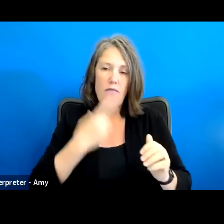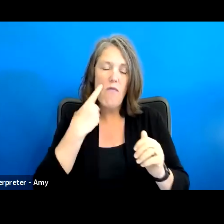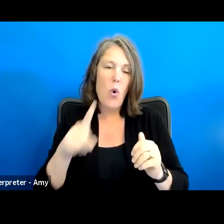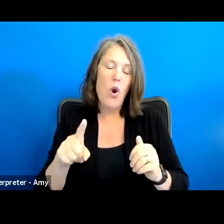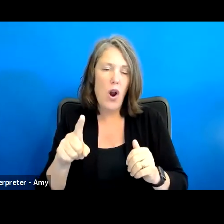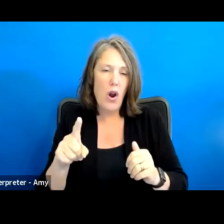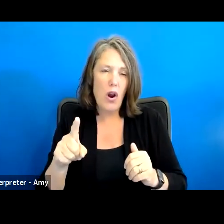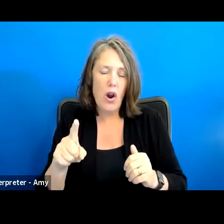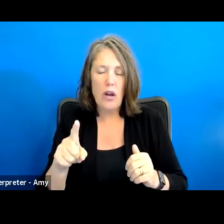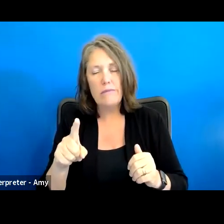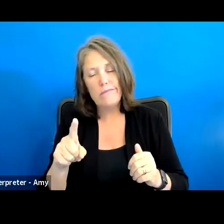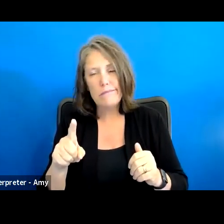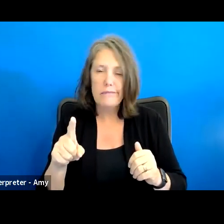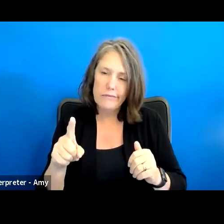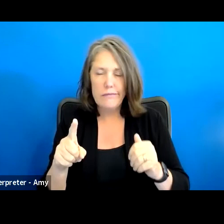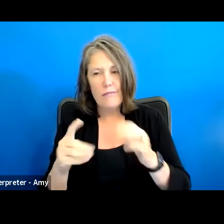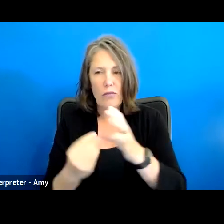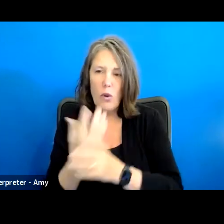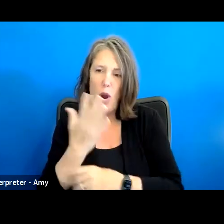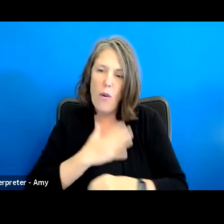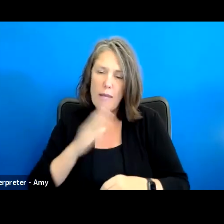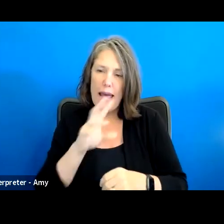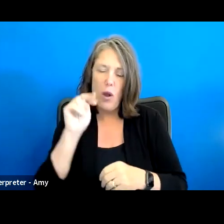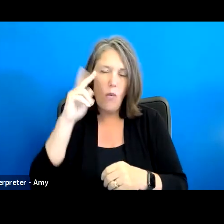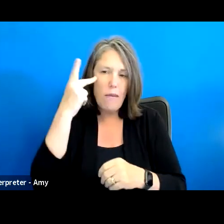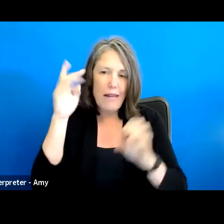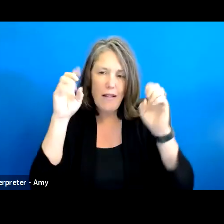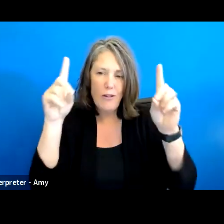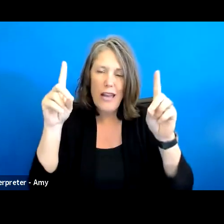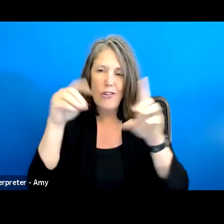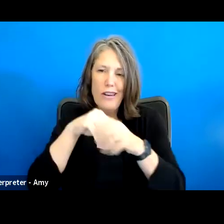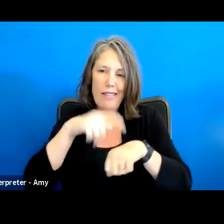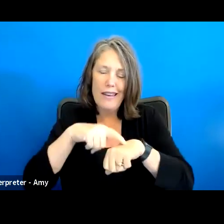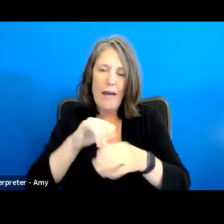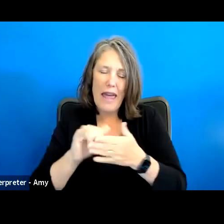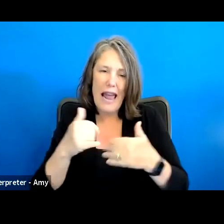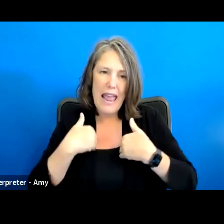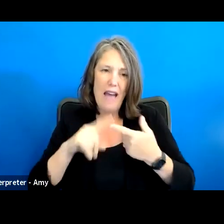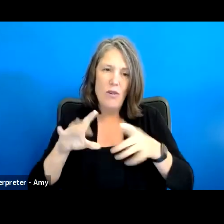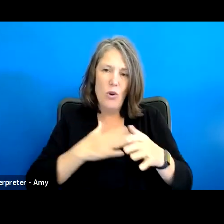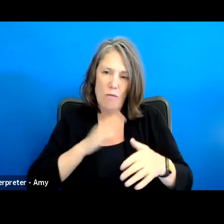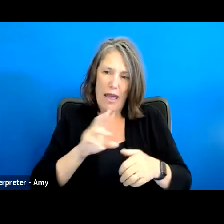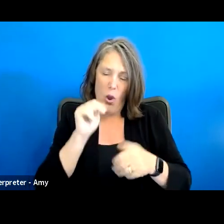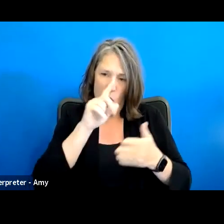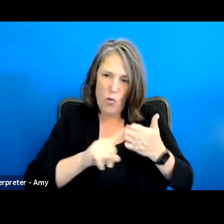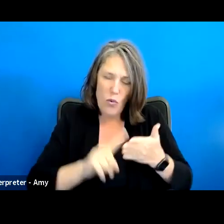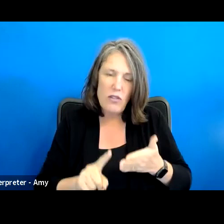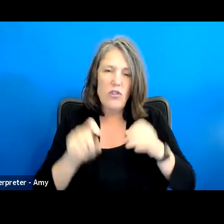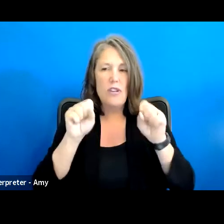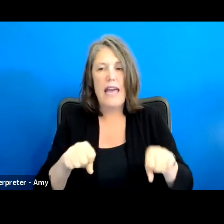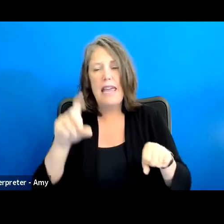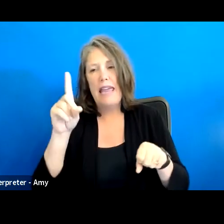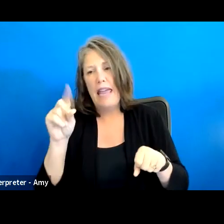for, growing my own political education and the time that I have to do my own research, am able to